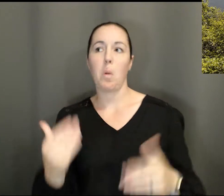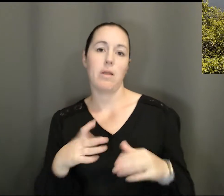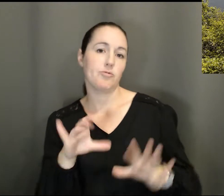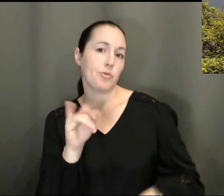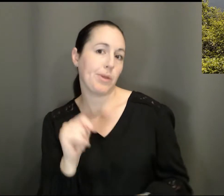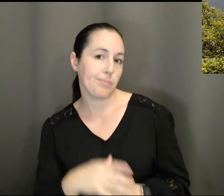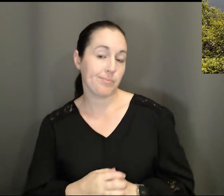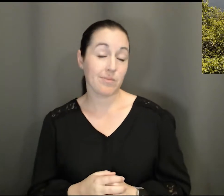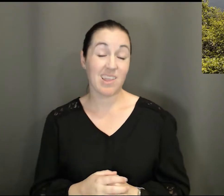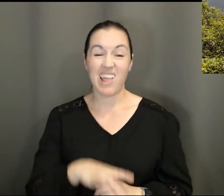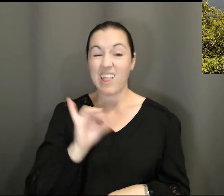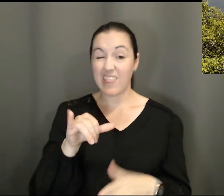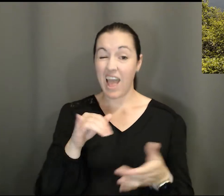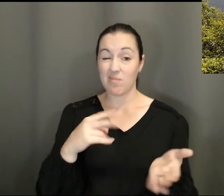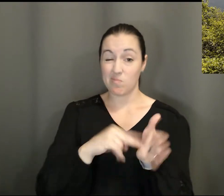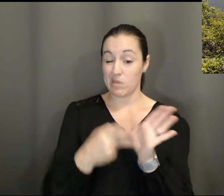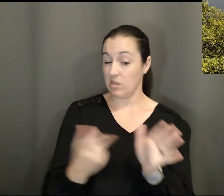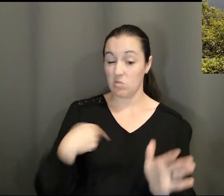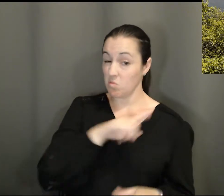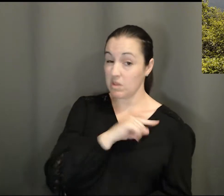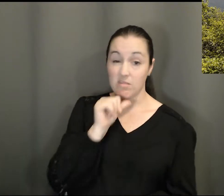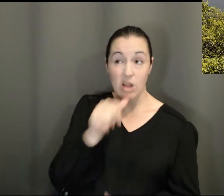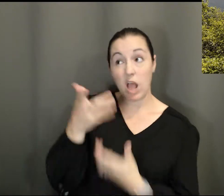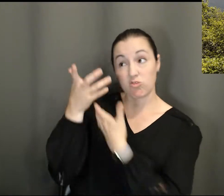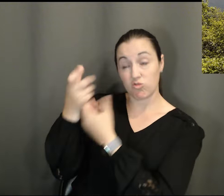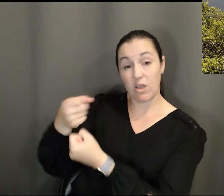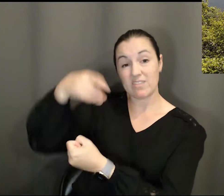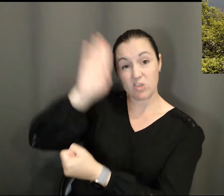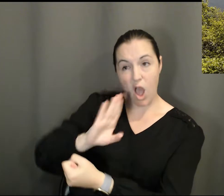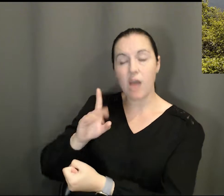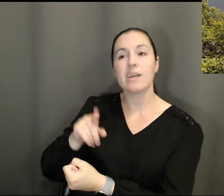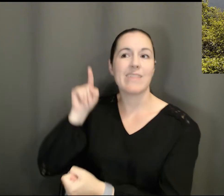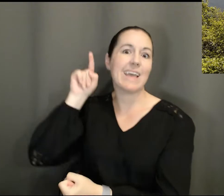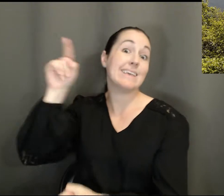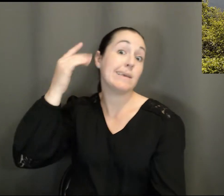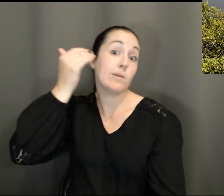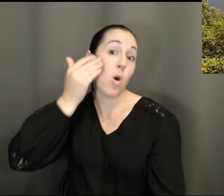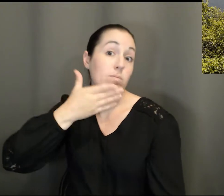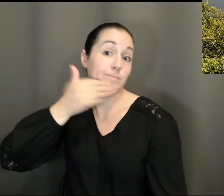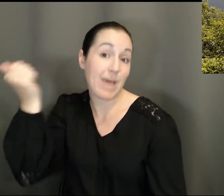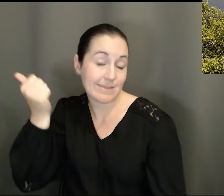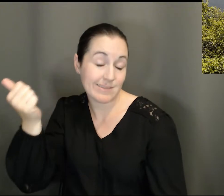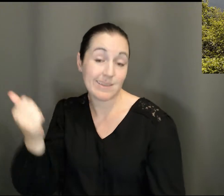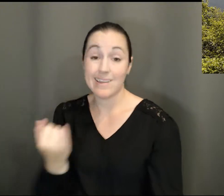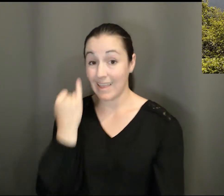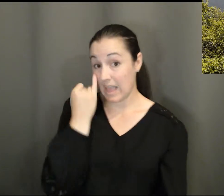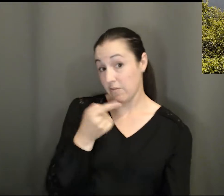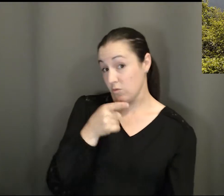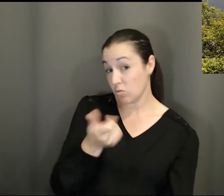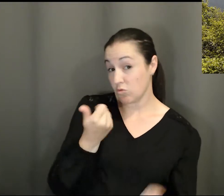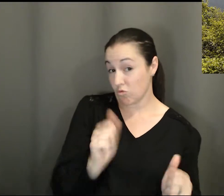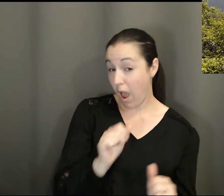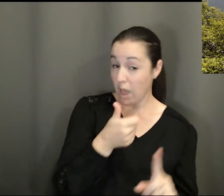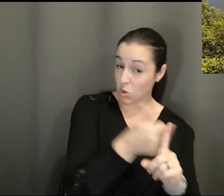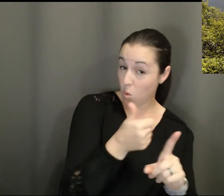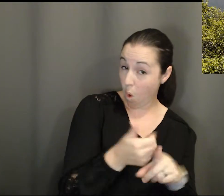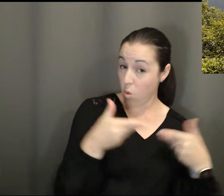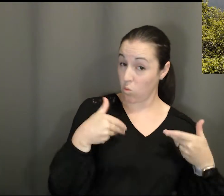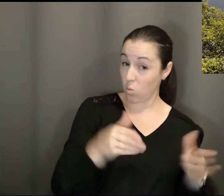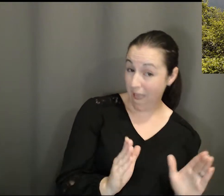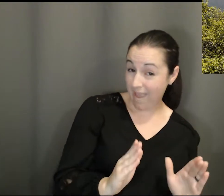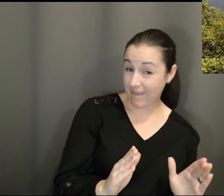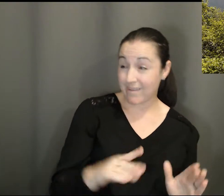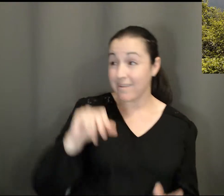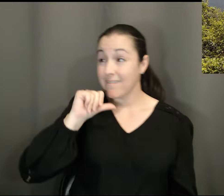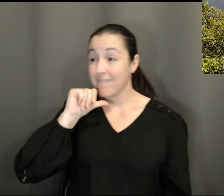way, you're saying, God, I think I know more than you do. When He leads you in one direction and you choose to take another direction, what you're really saying